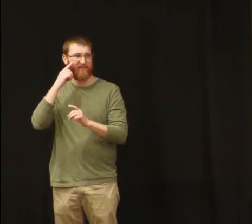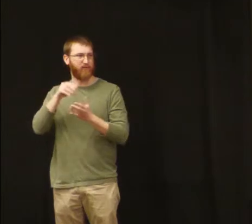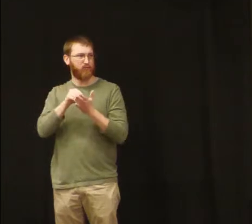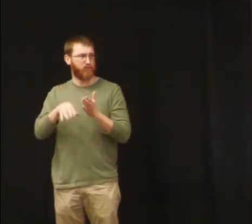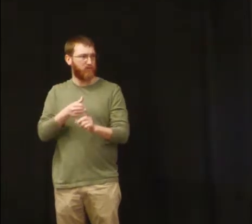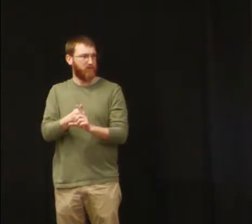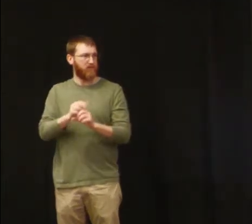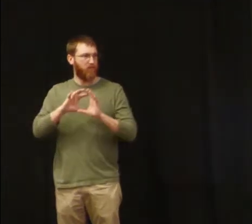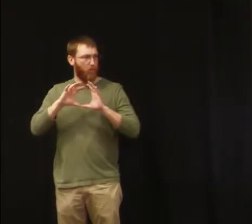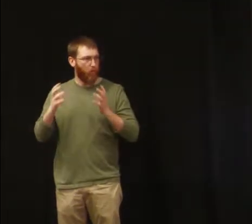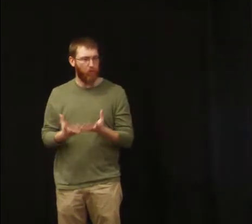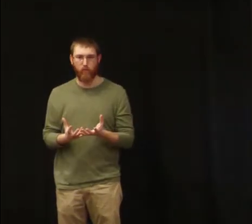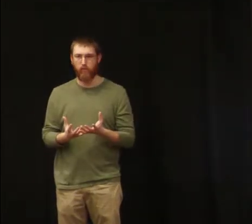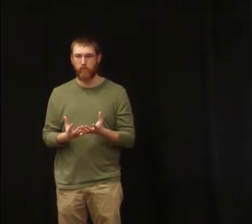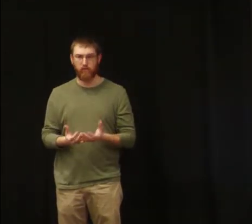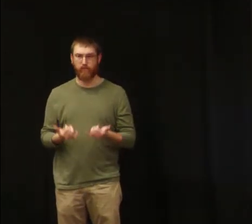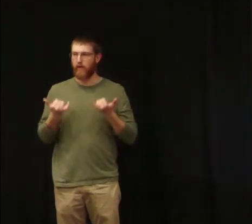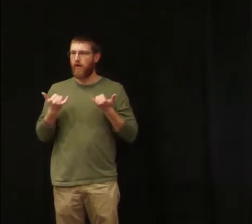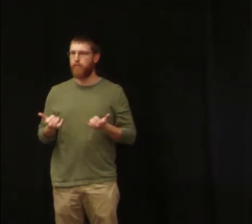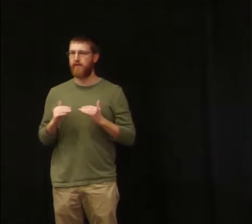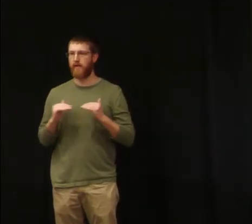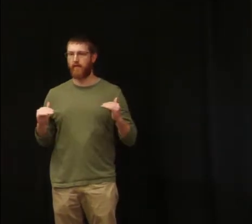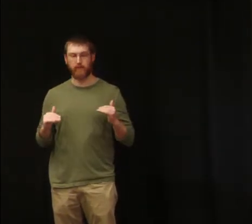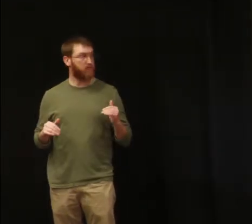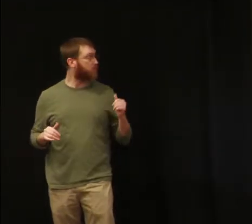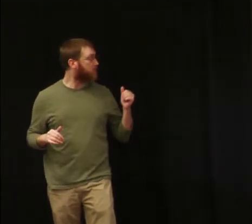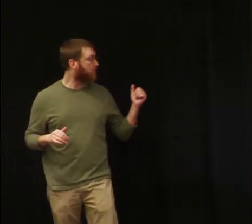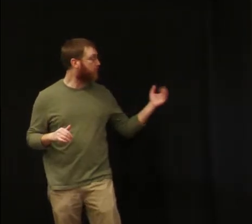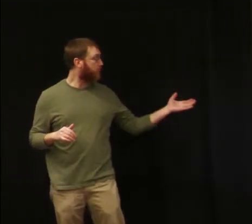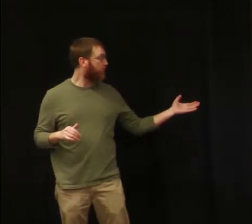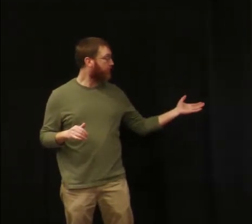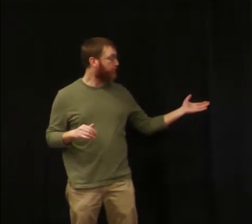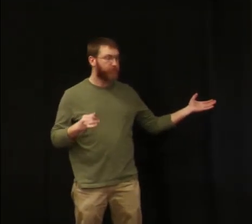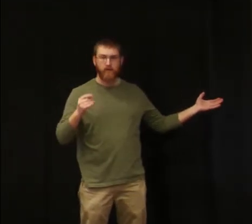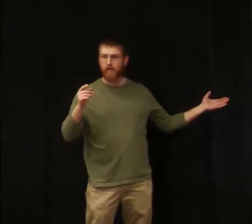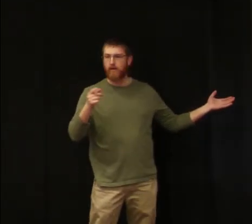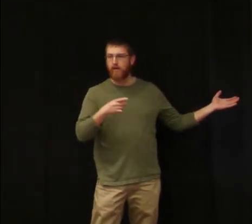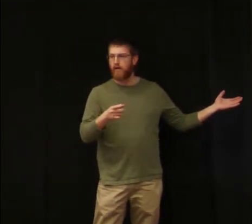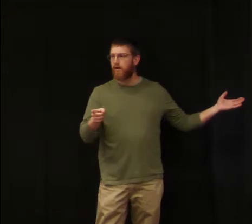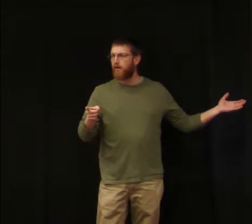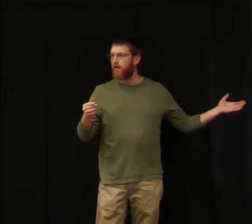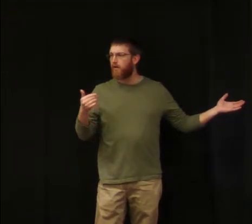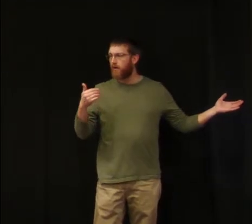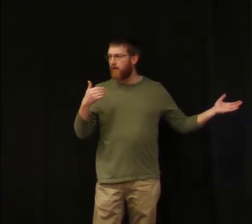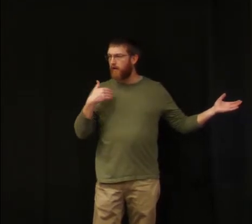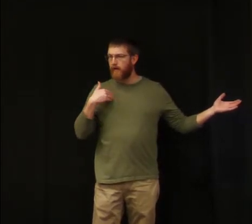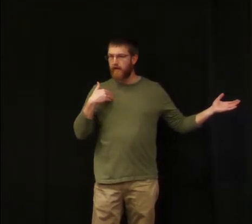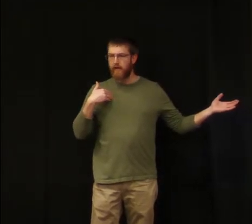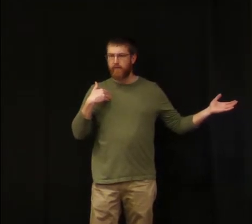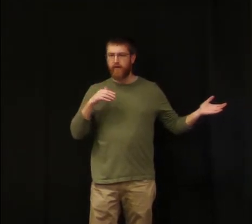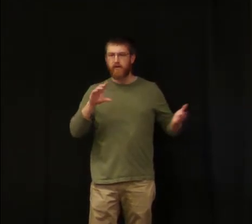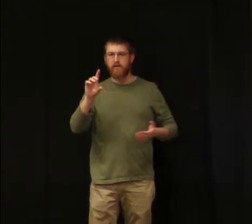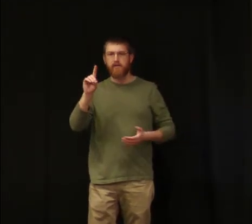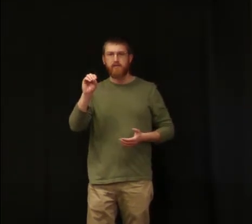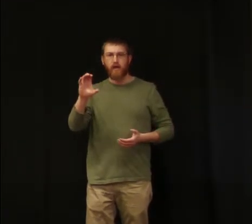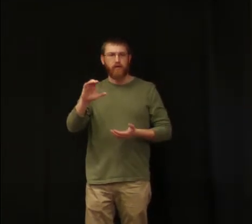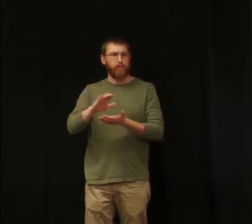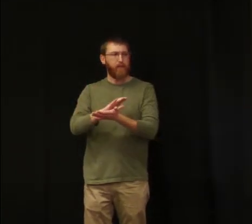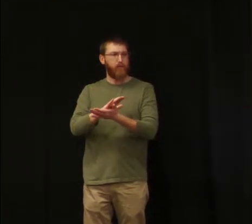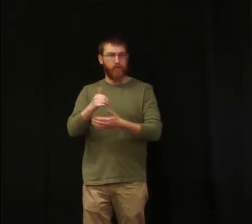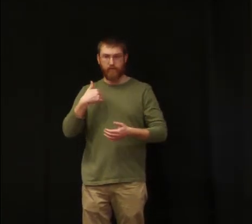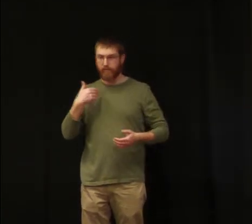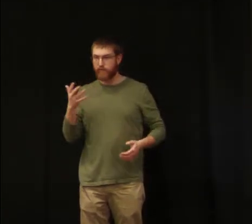So start with the present levels. If you have your IEP guidance document, did everybody get